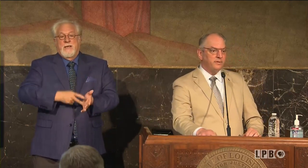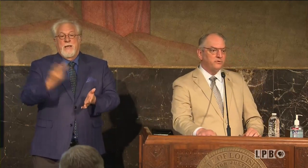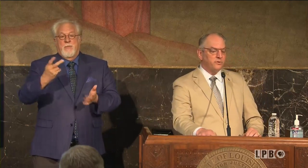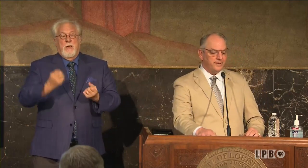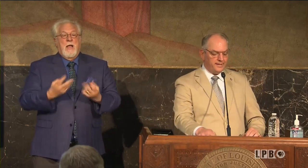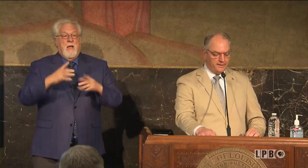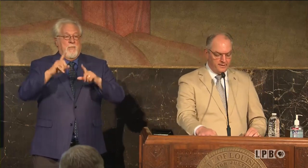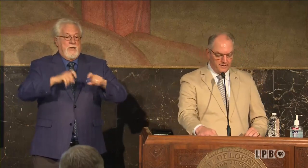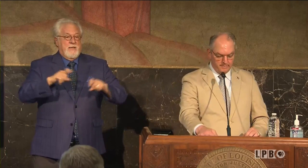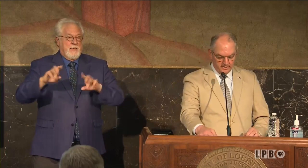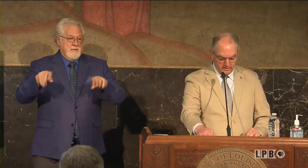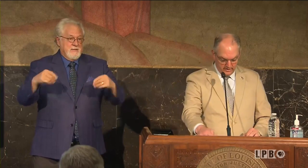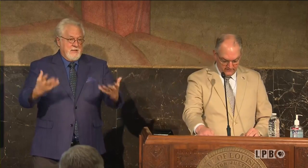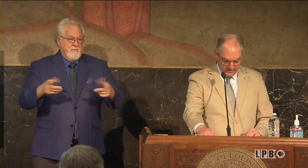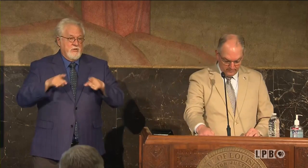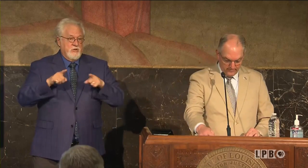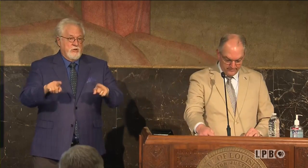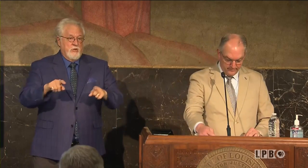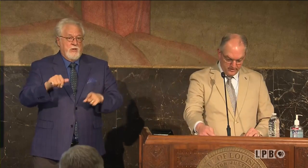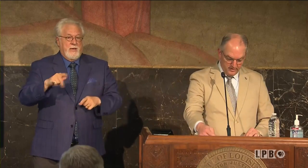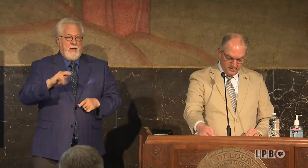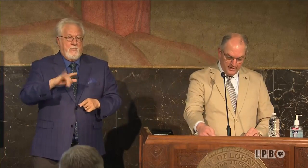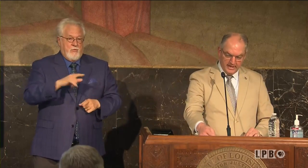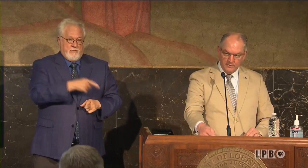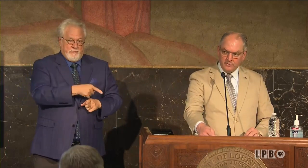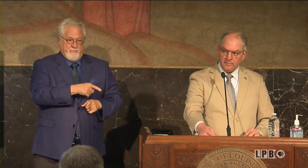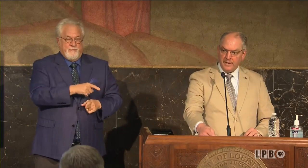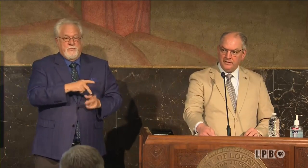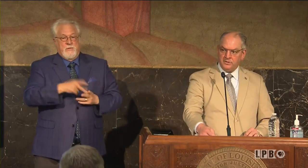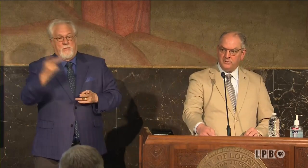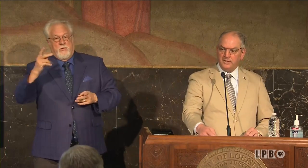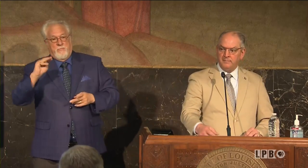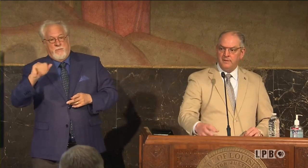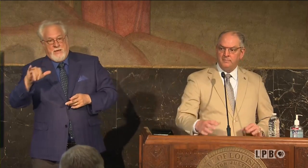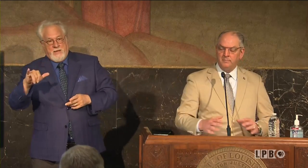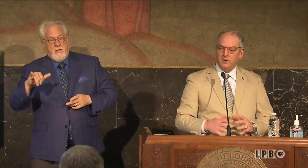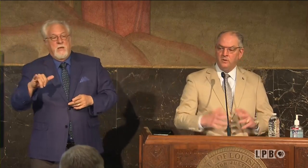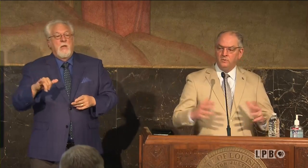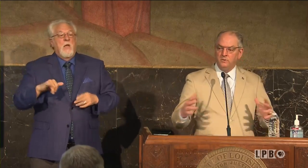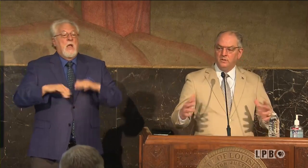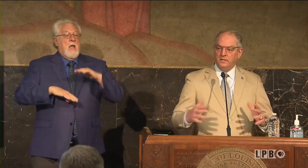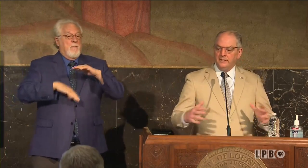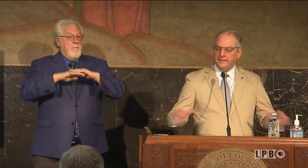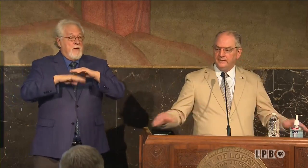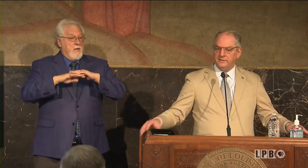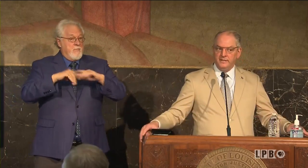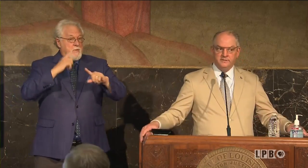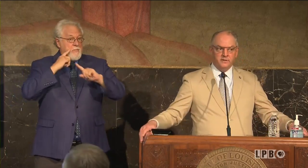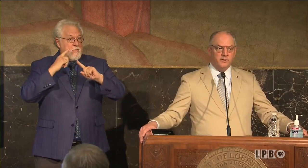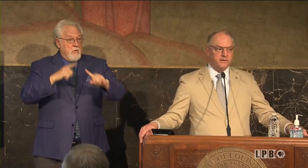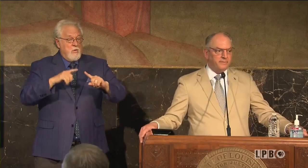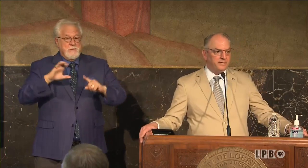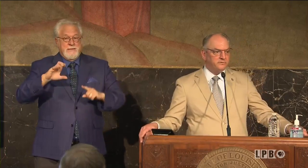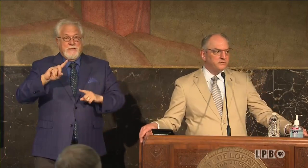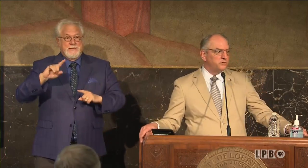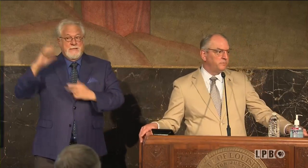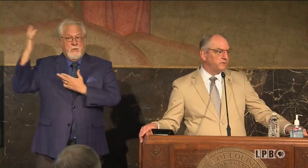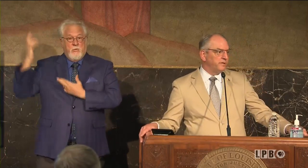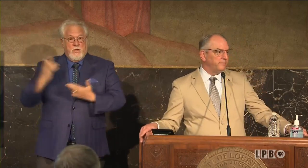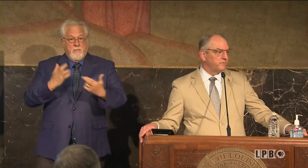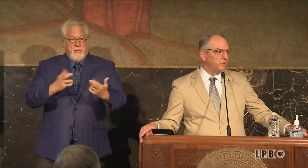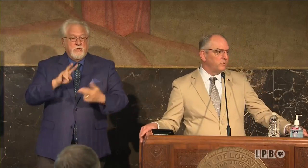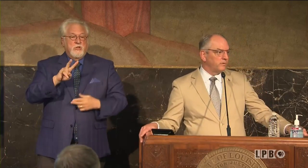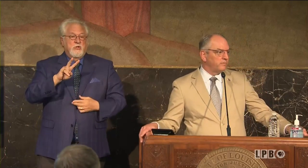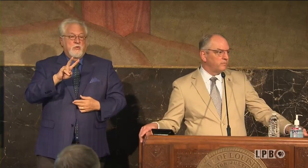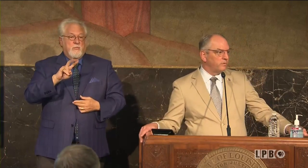we administered in the month of April. And I would remind you that the minimum goal that the CDC recommends is